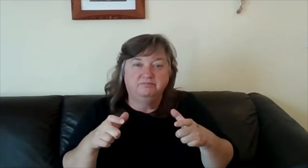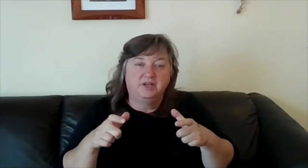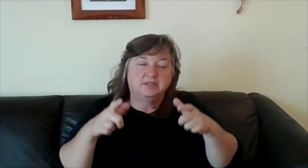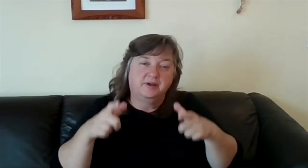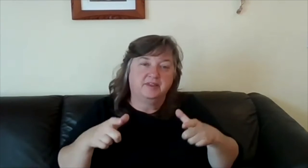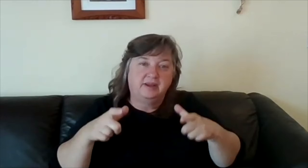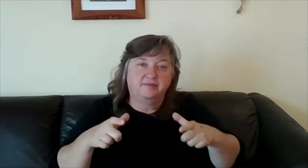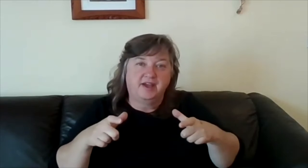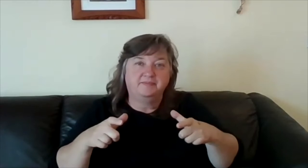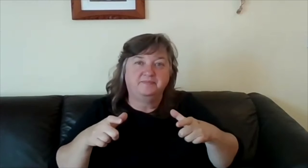and spell the name of that.